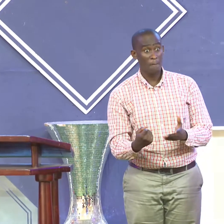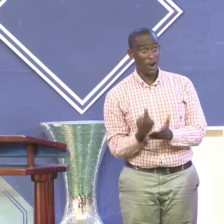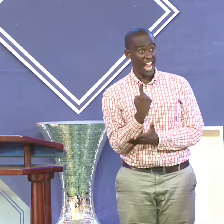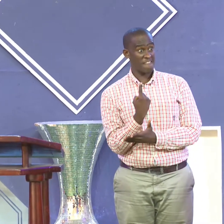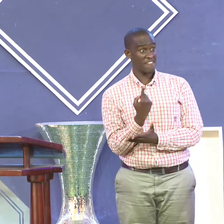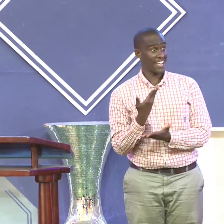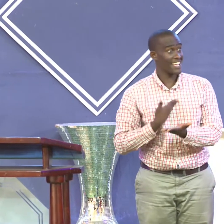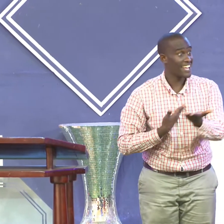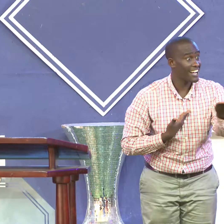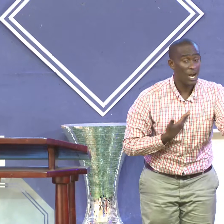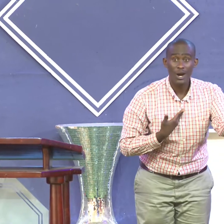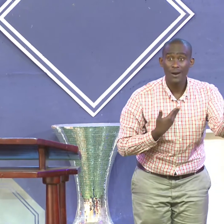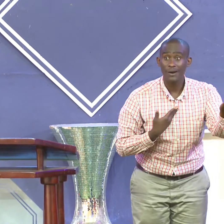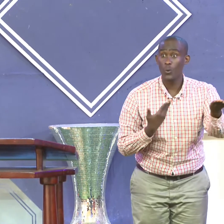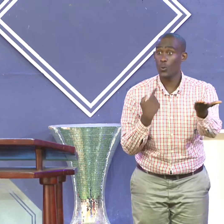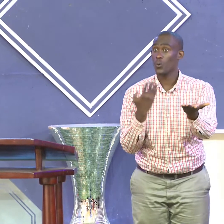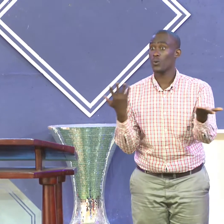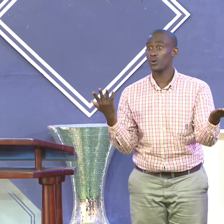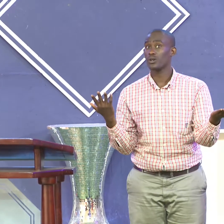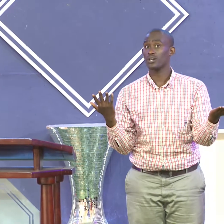doubt if there is anyone bold